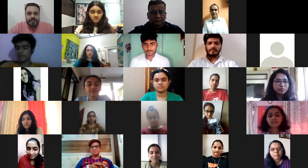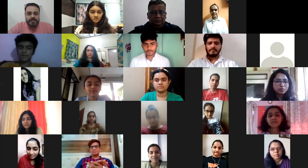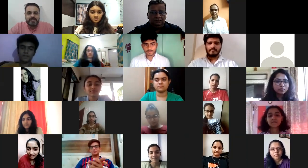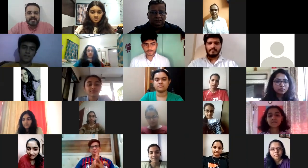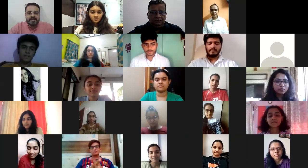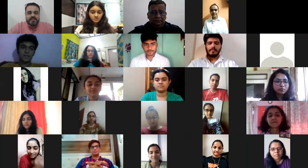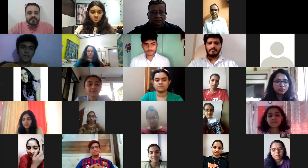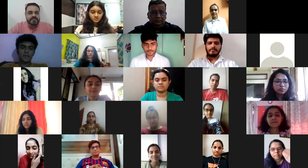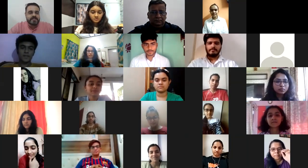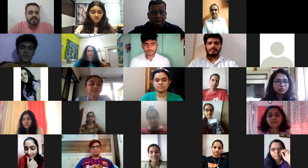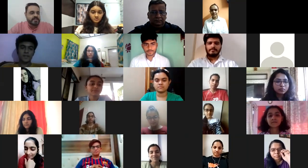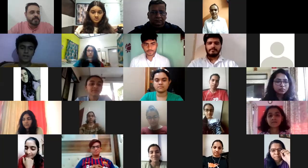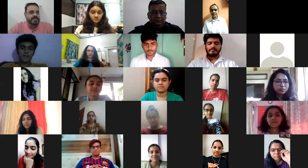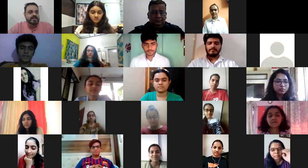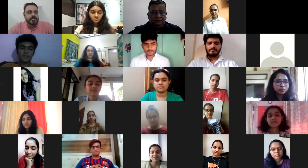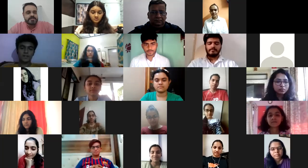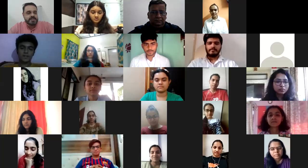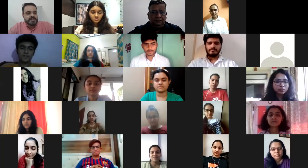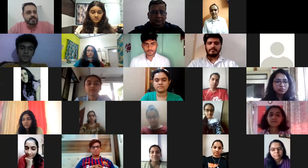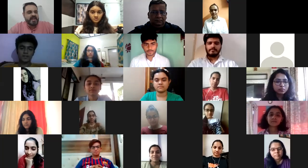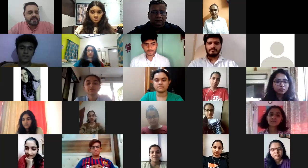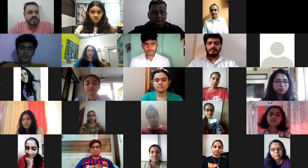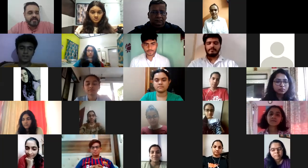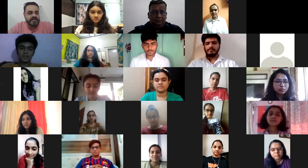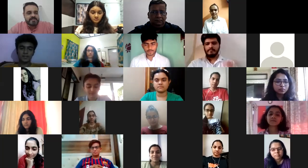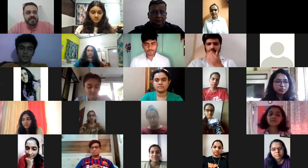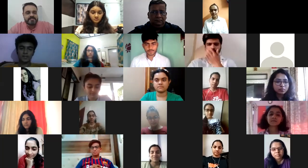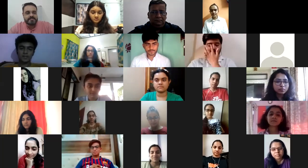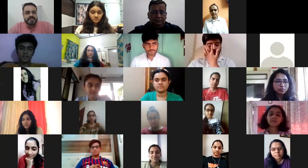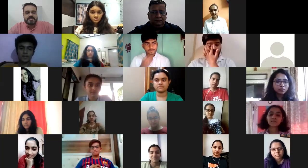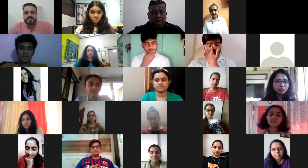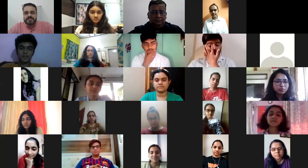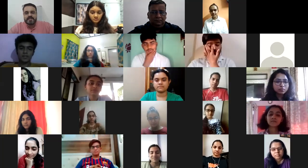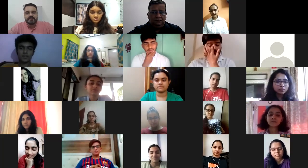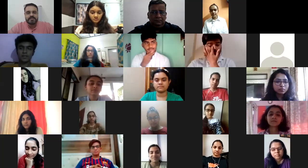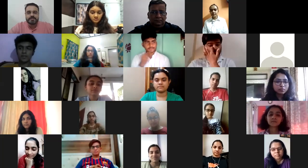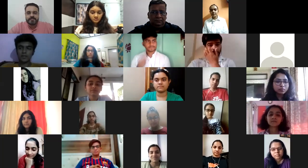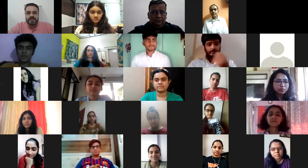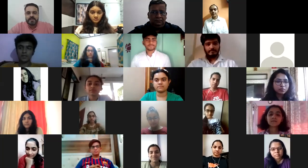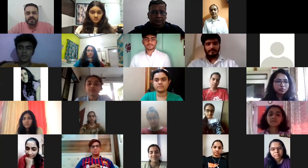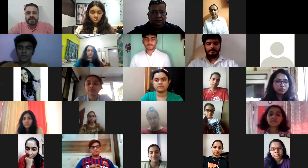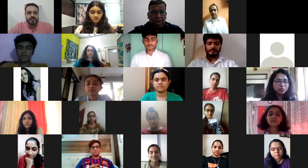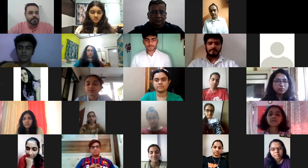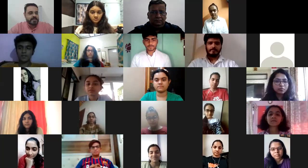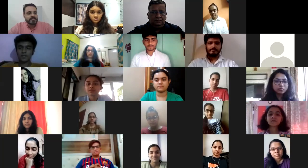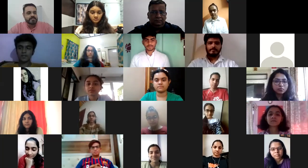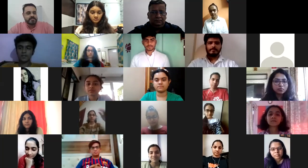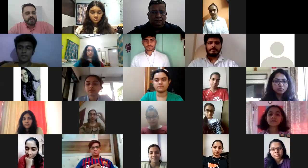cameras and, look at the demonstrations, look at the various signs, symbols, gestures that we do to pick up something from